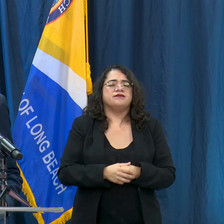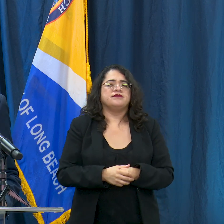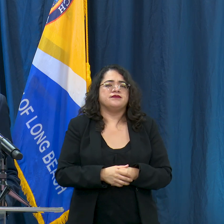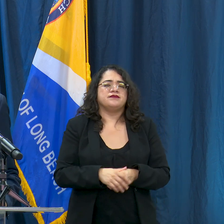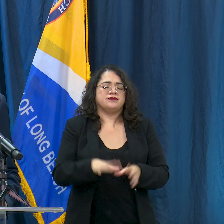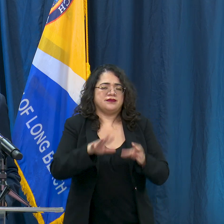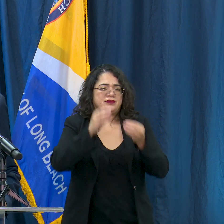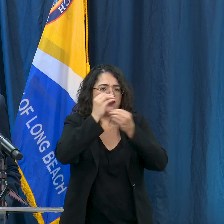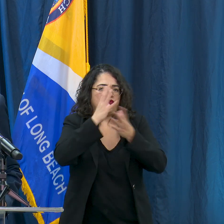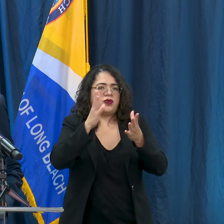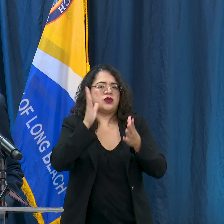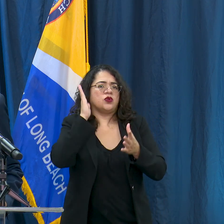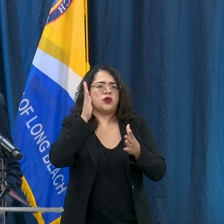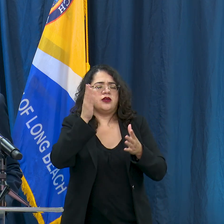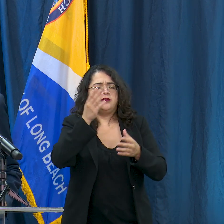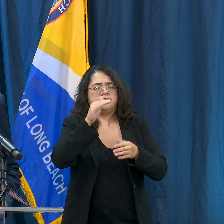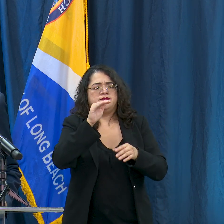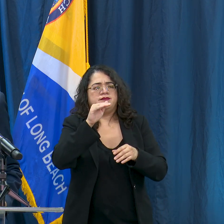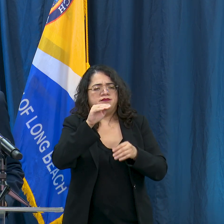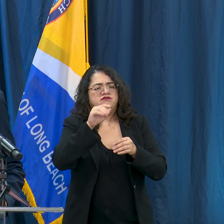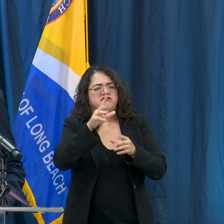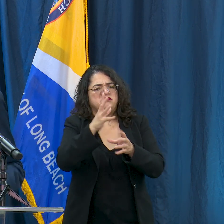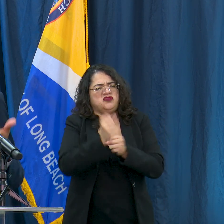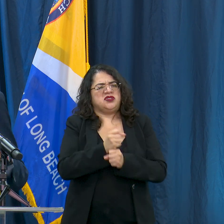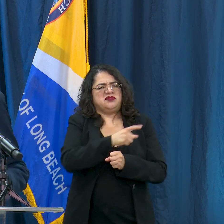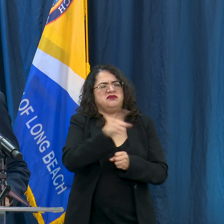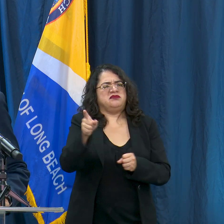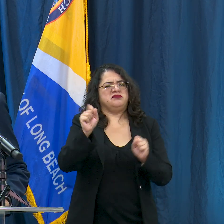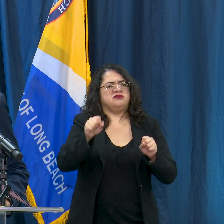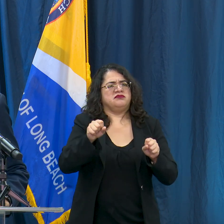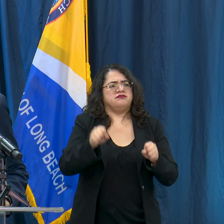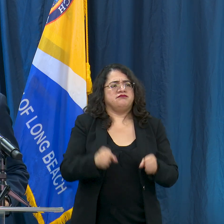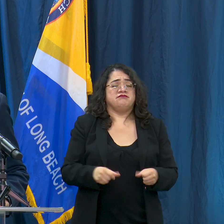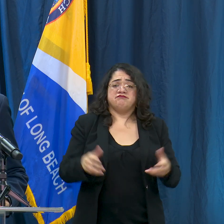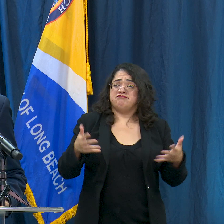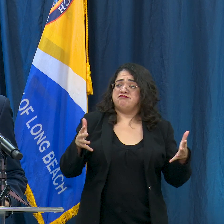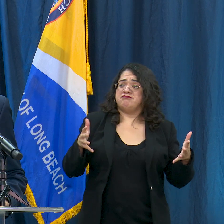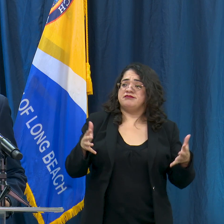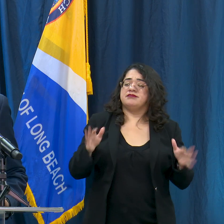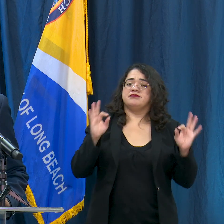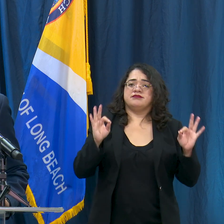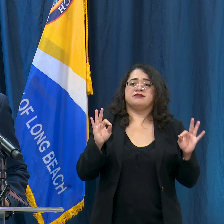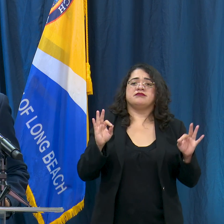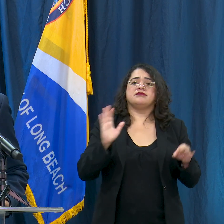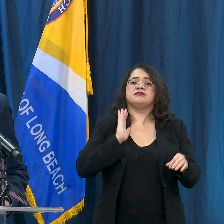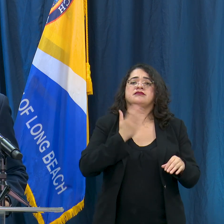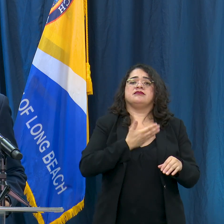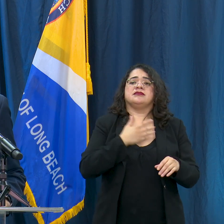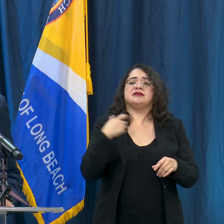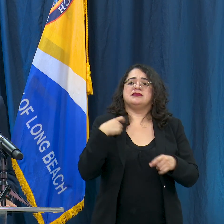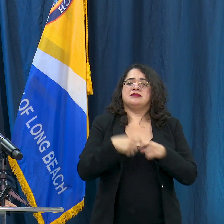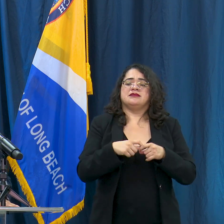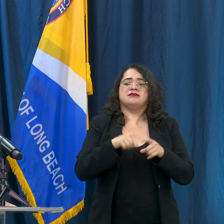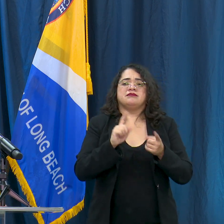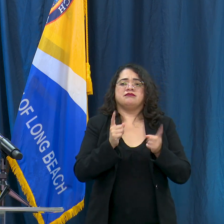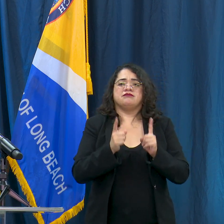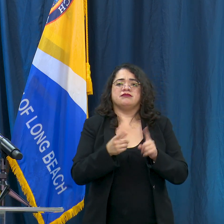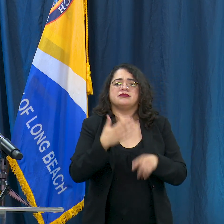information will get out to business owners as well. That's it for the Thank questions. you. Okay, great. So why don't we do our Spanish translation? So